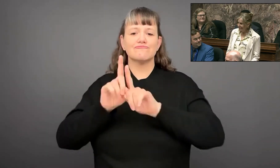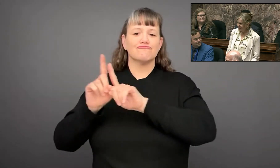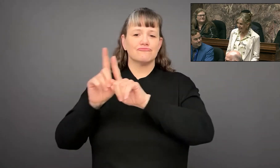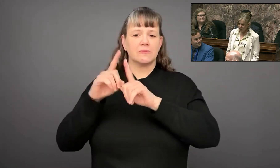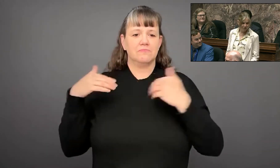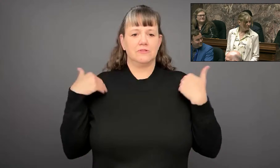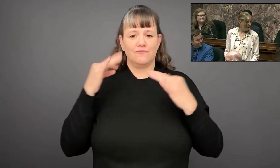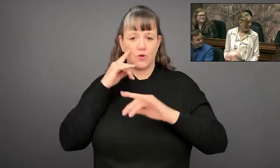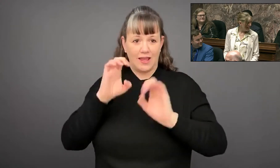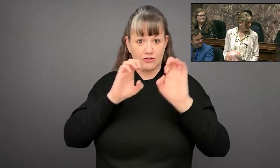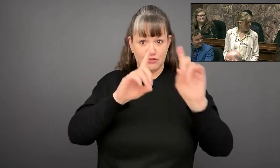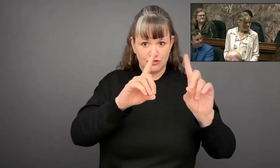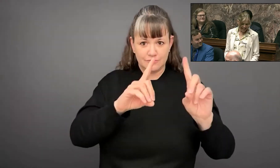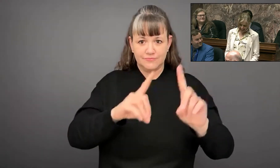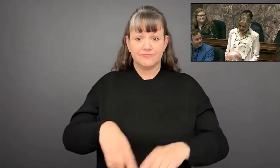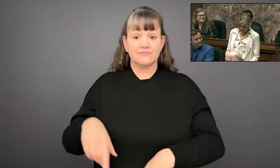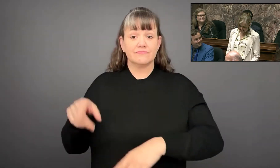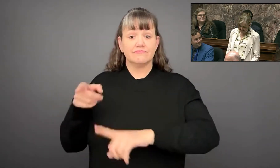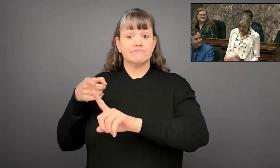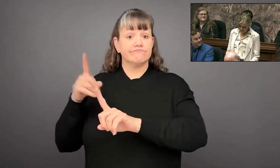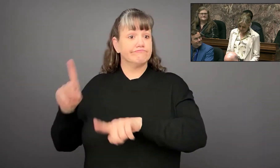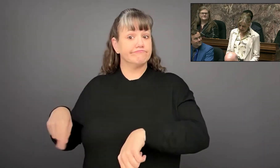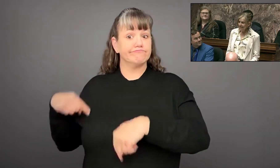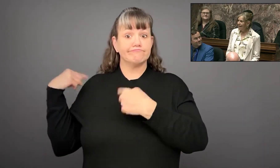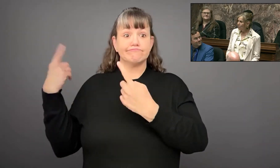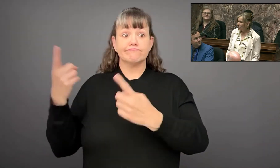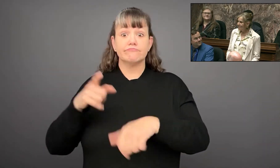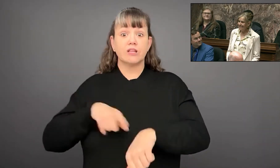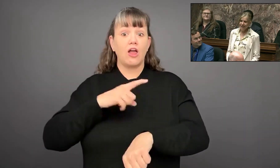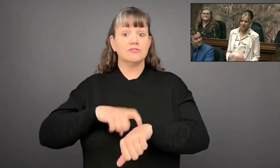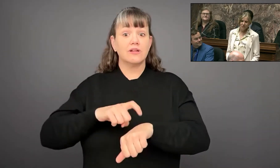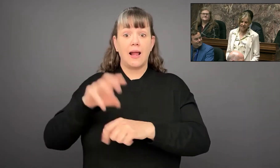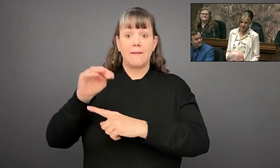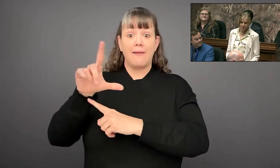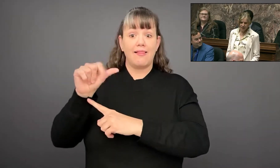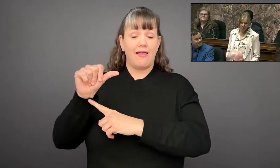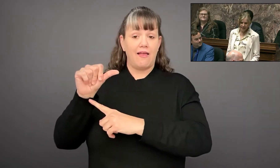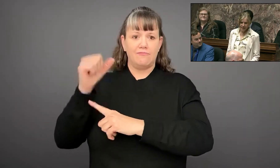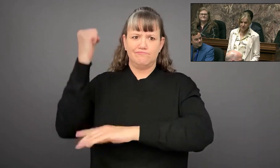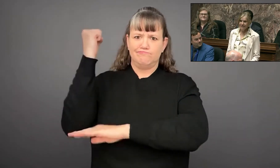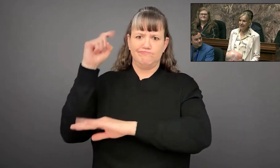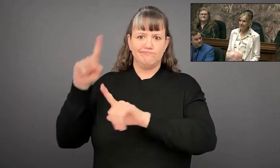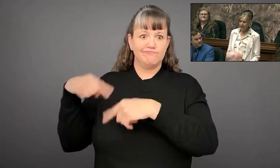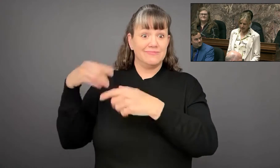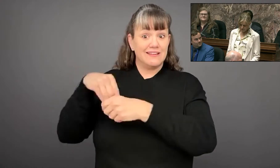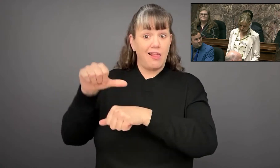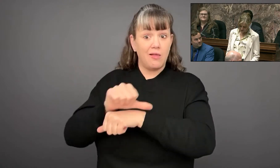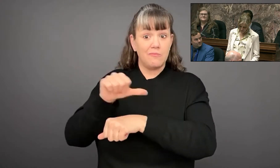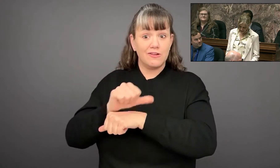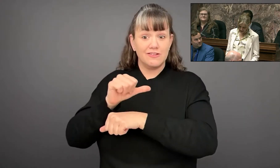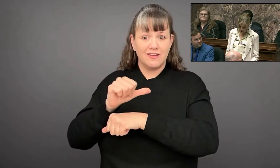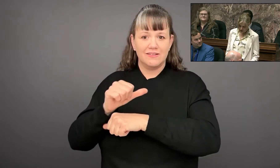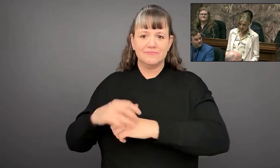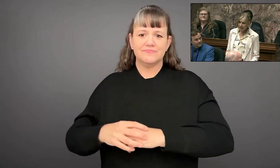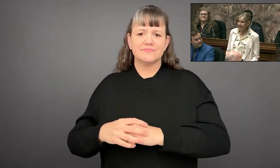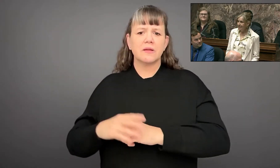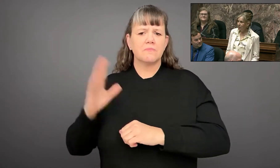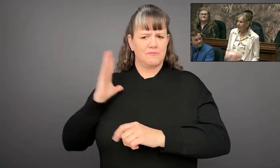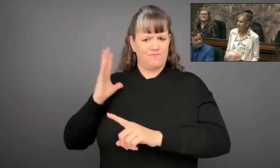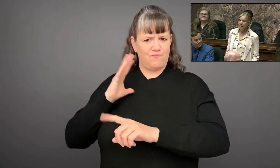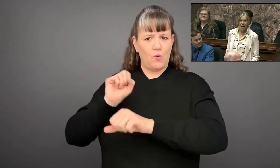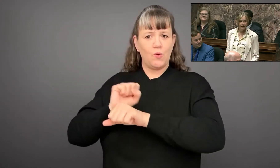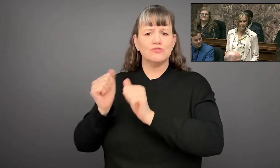Alberta legislature right now. And he and I worked together in Alberta when he was the head of Friends of Medicare.